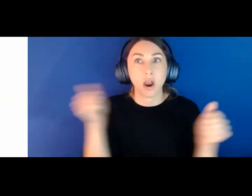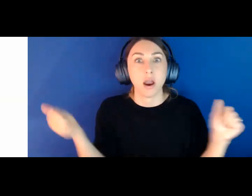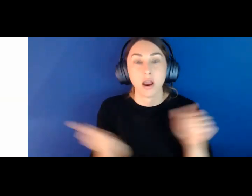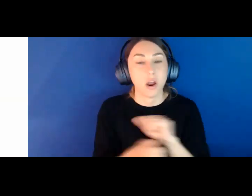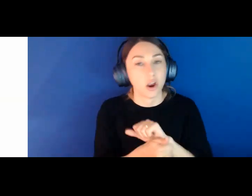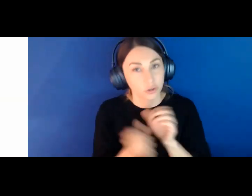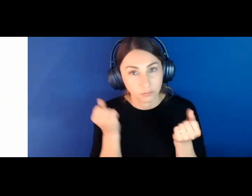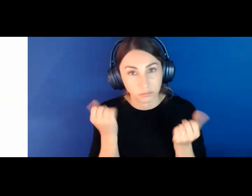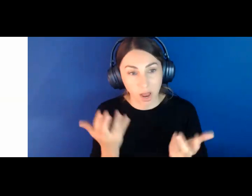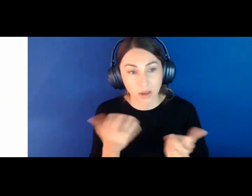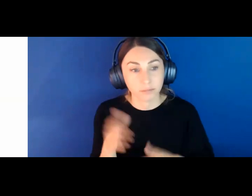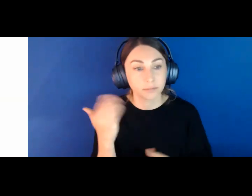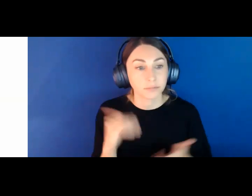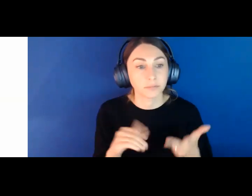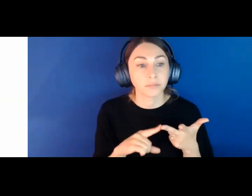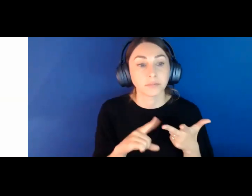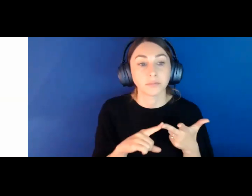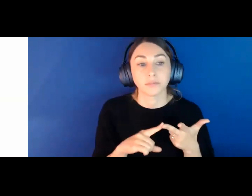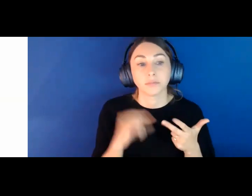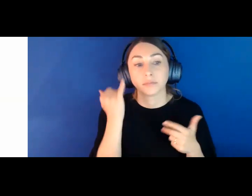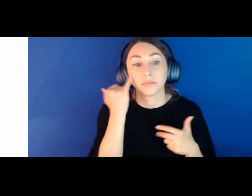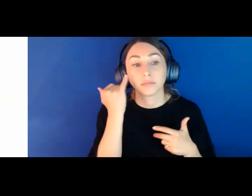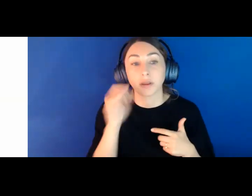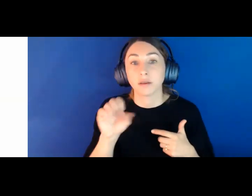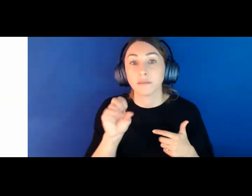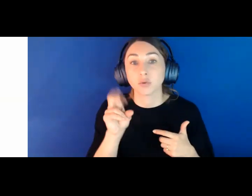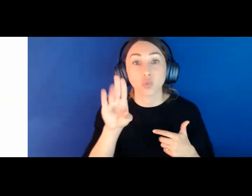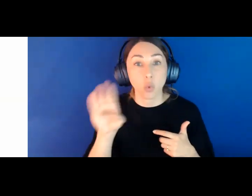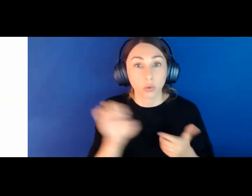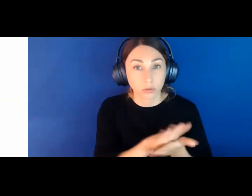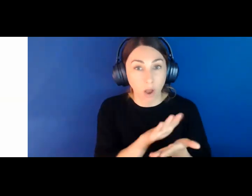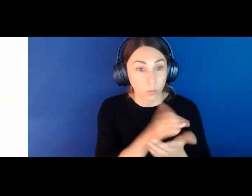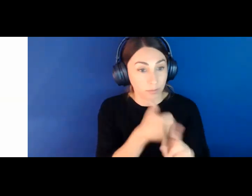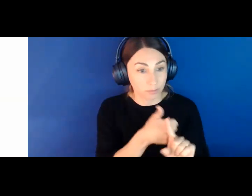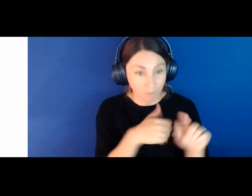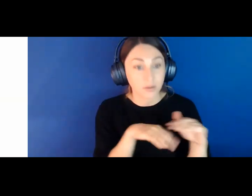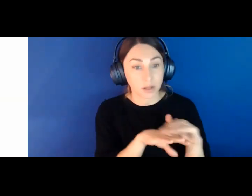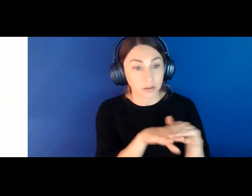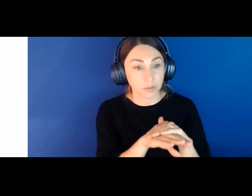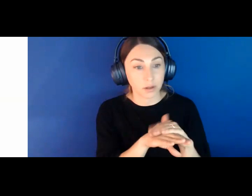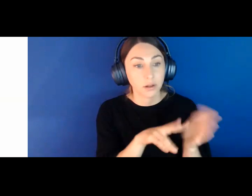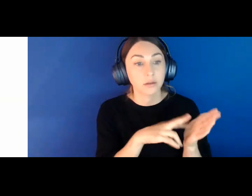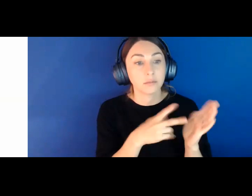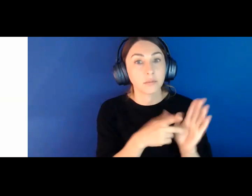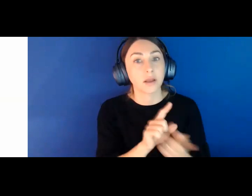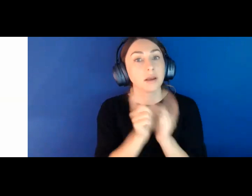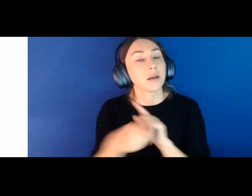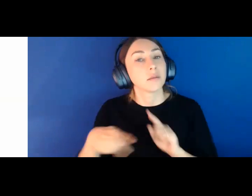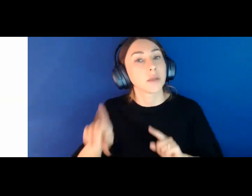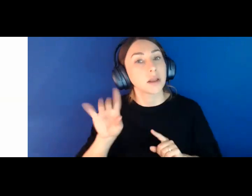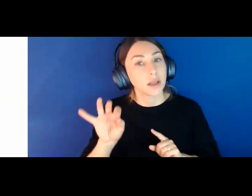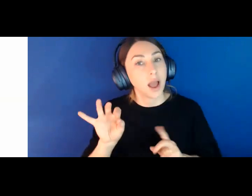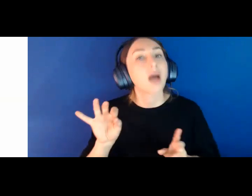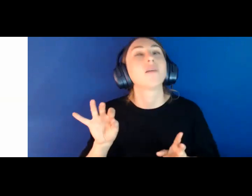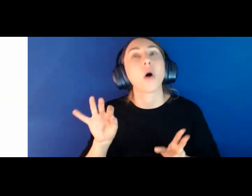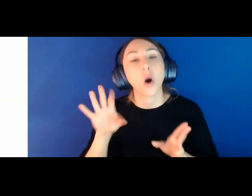Number three, if the source document you have is accessible, then making the resulting PDF accessible